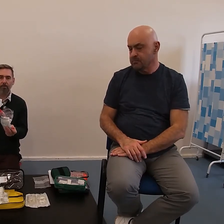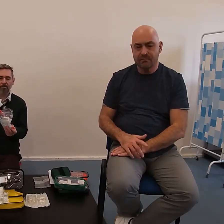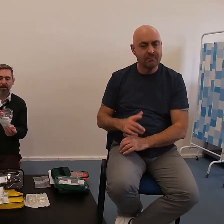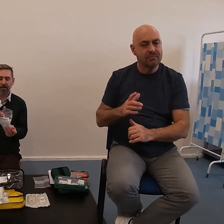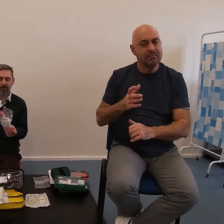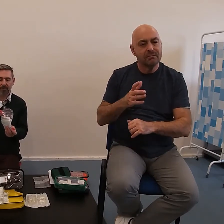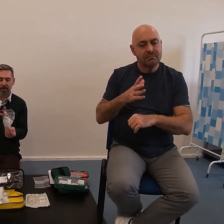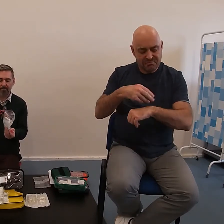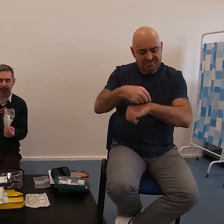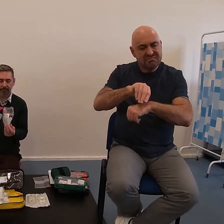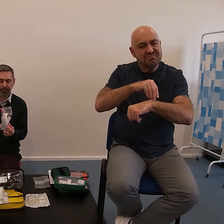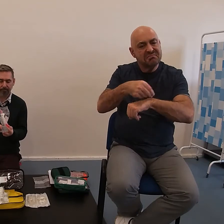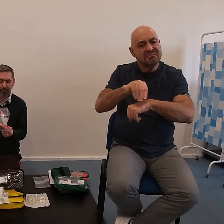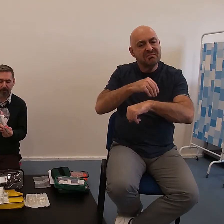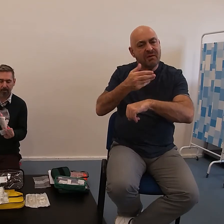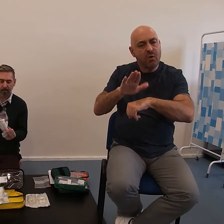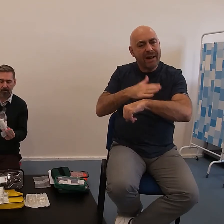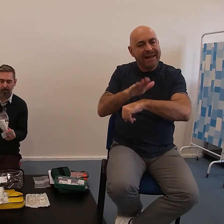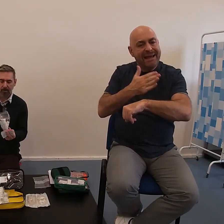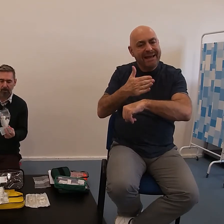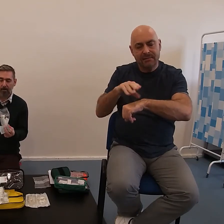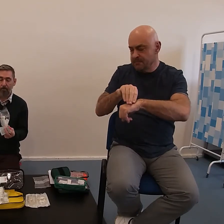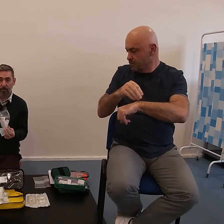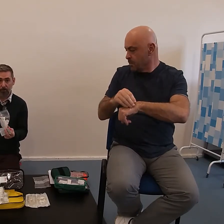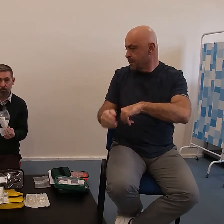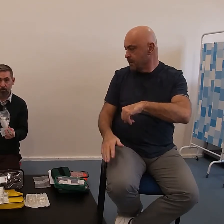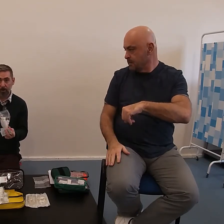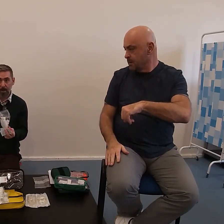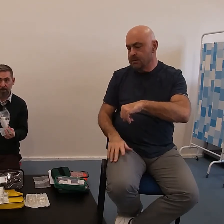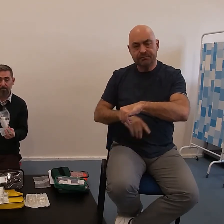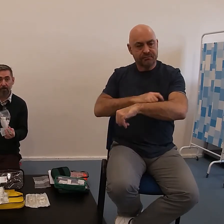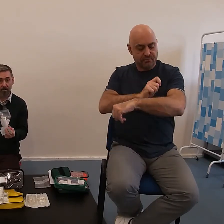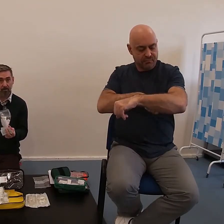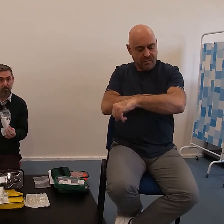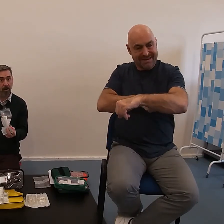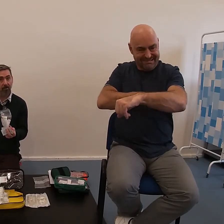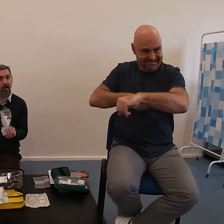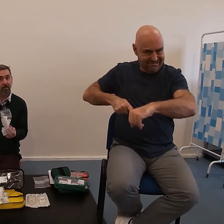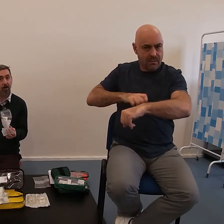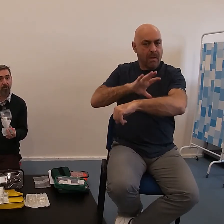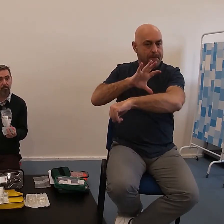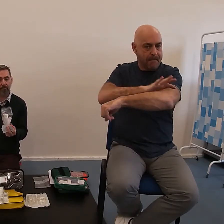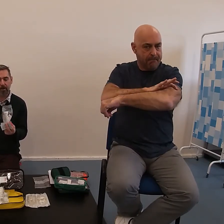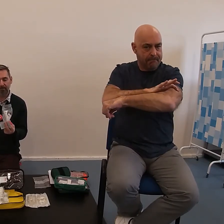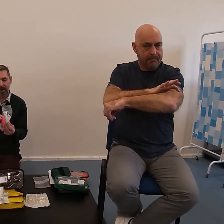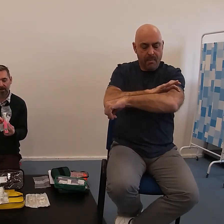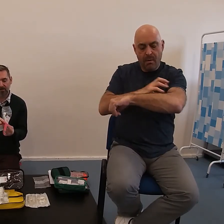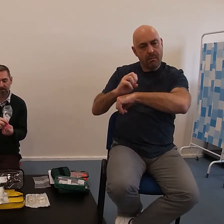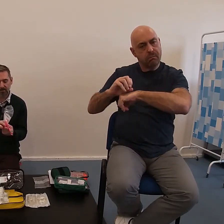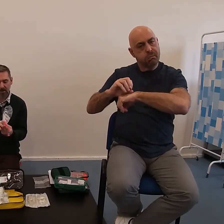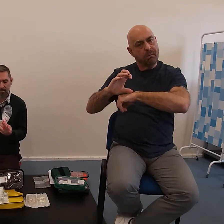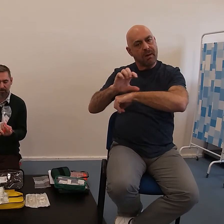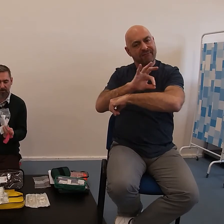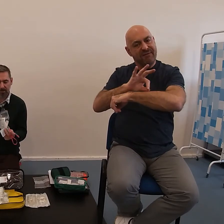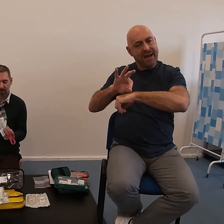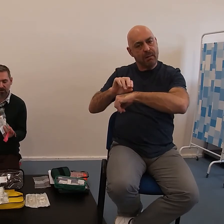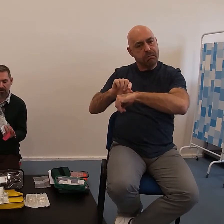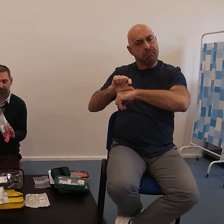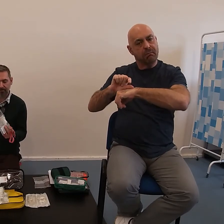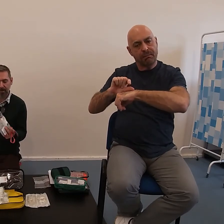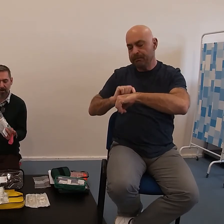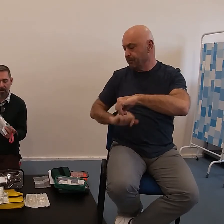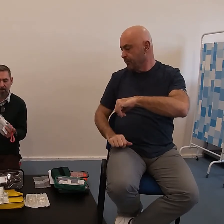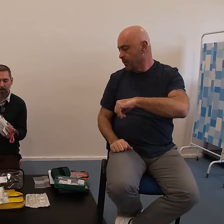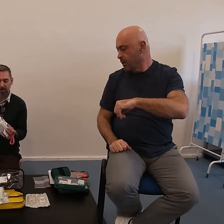alcohol wipes for cleaning the skin. We've got tourniquets for tying around the arm to plump up veins to help with